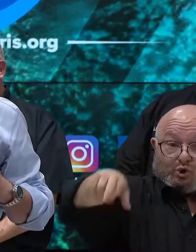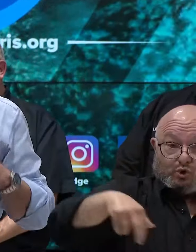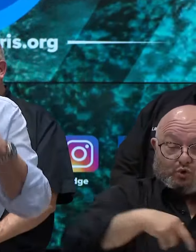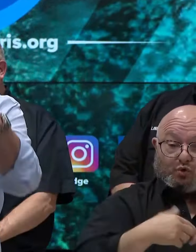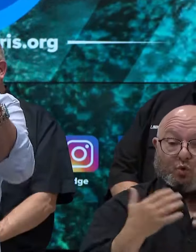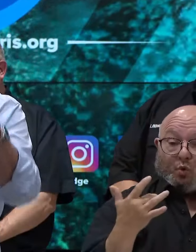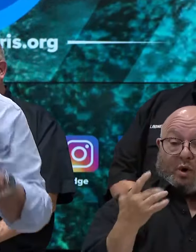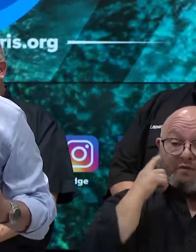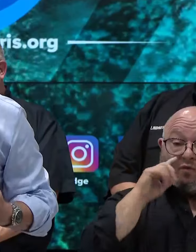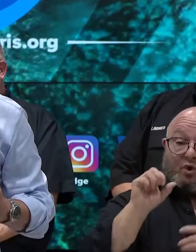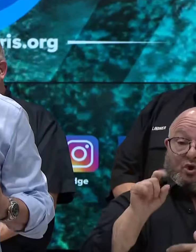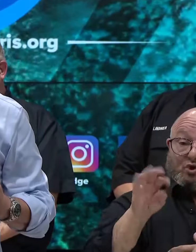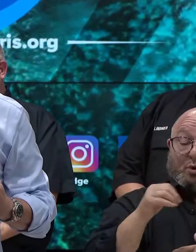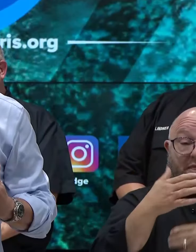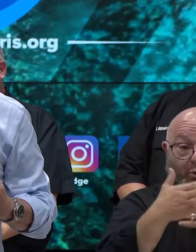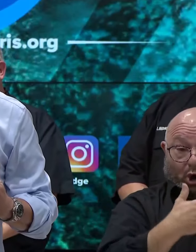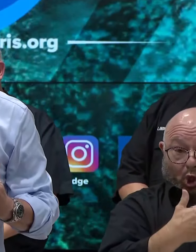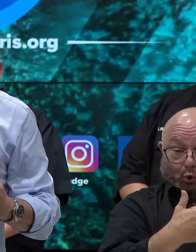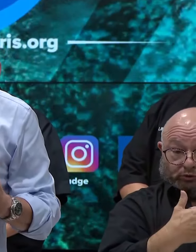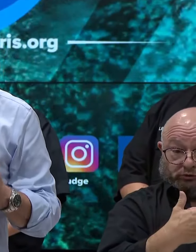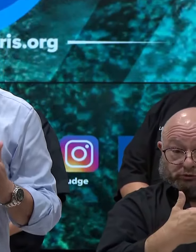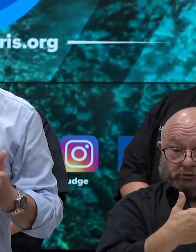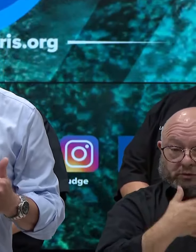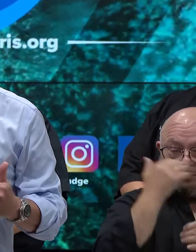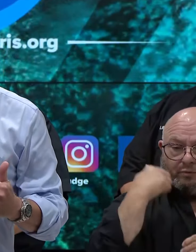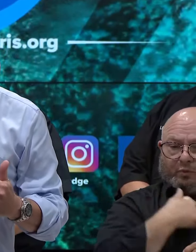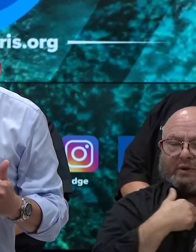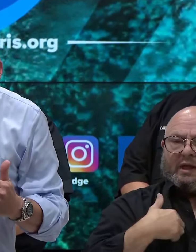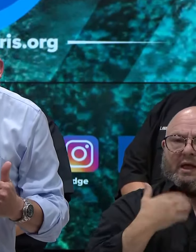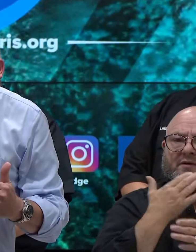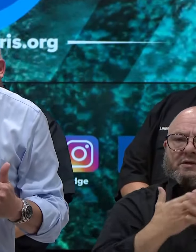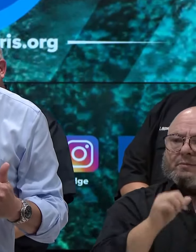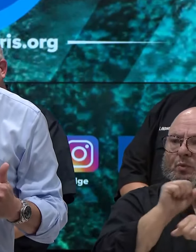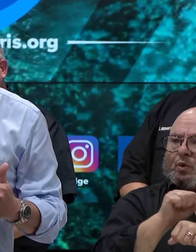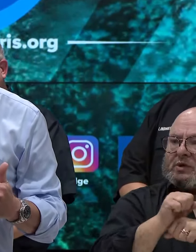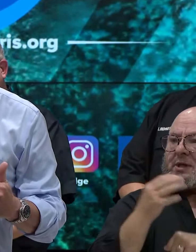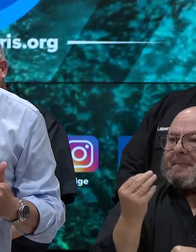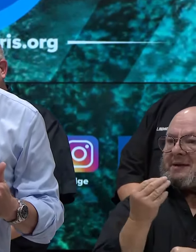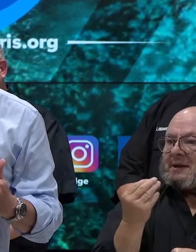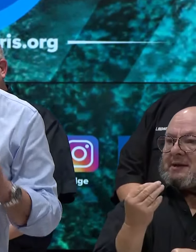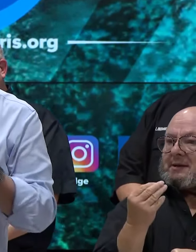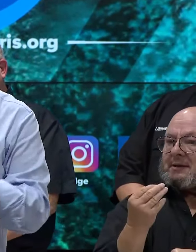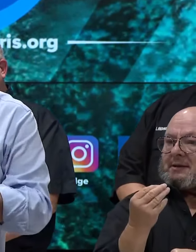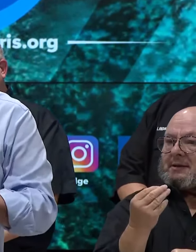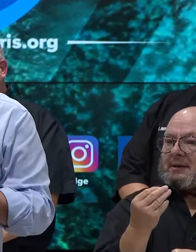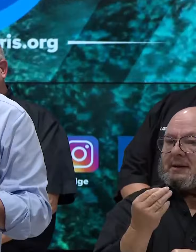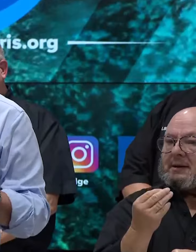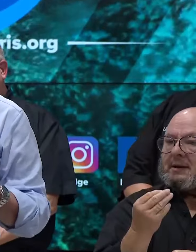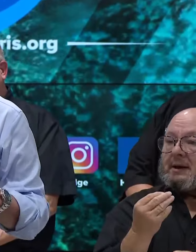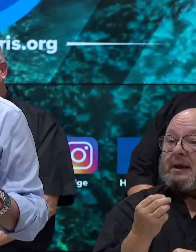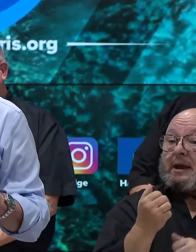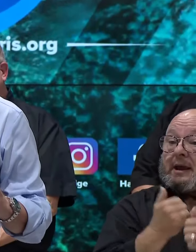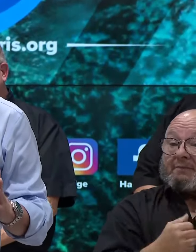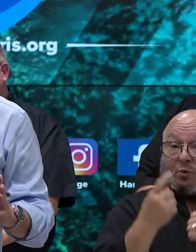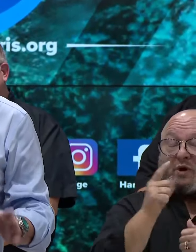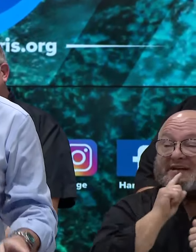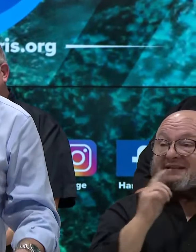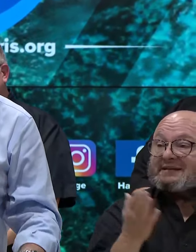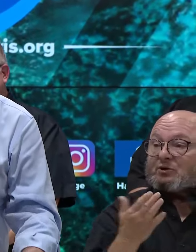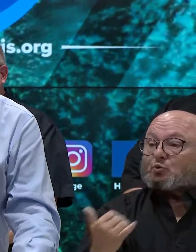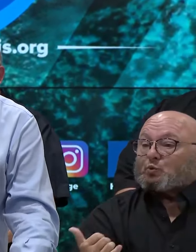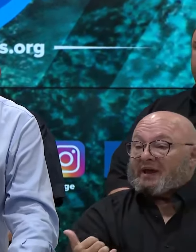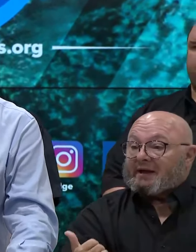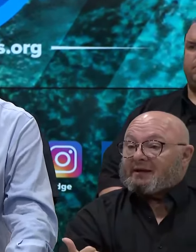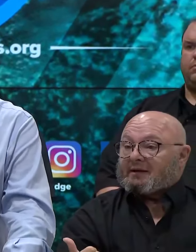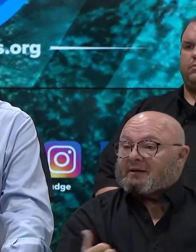for the storm. Okay. They were close, okay, because we had some working Monday. Mm-hmm. And then we've got, now everybody's here today.